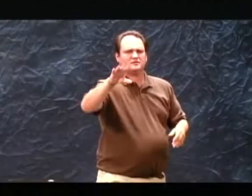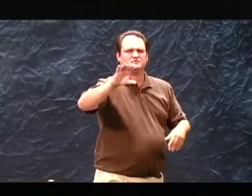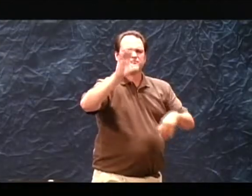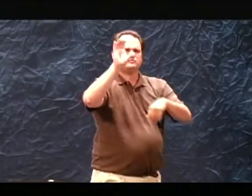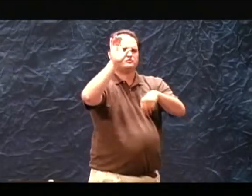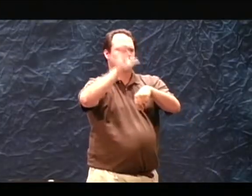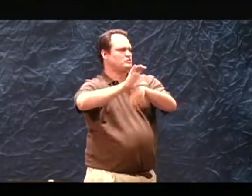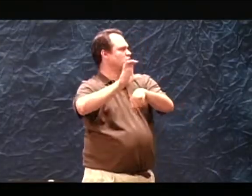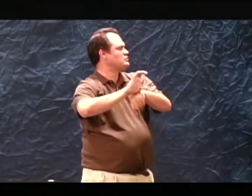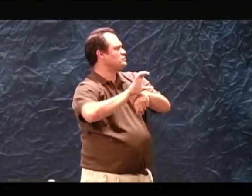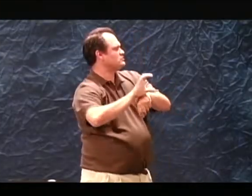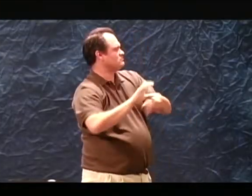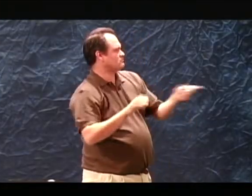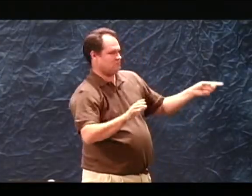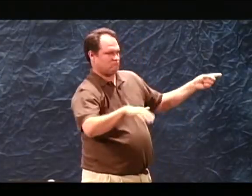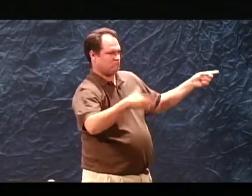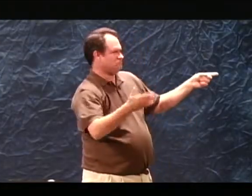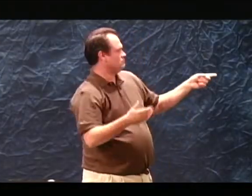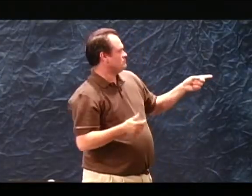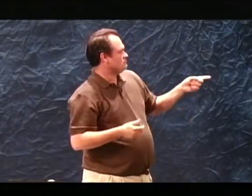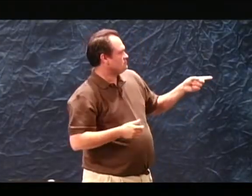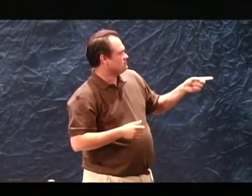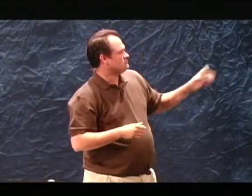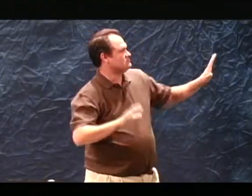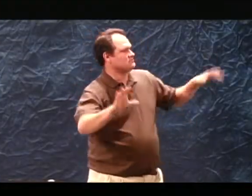dealing with the church is the body of christ